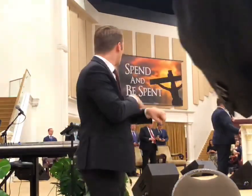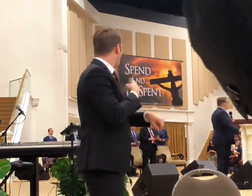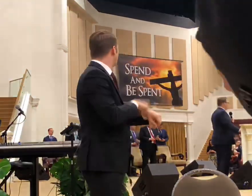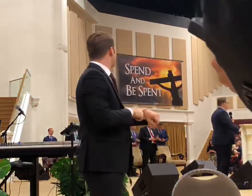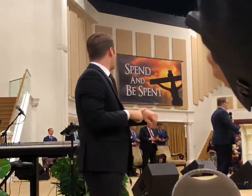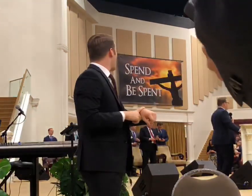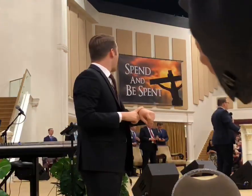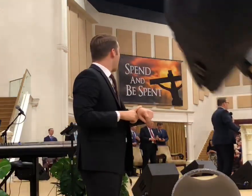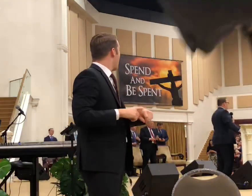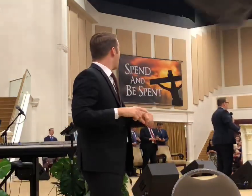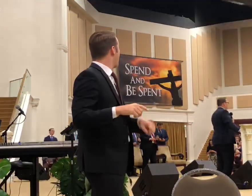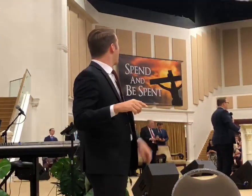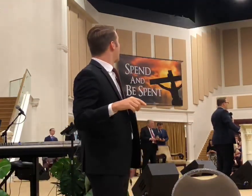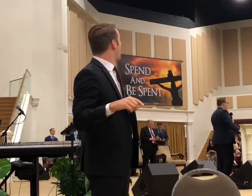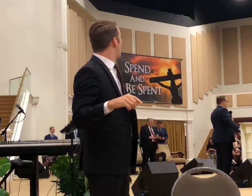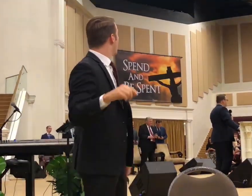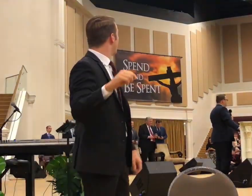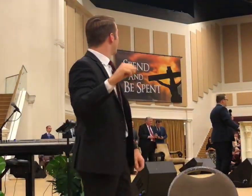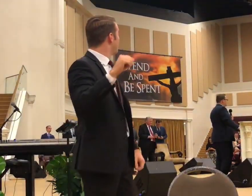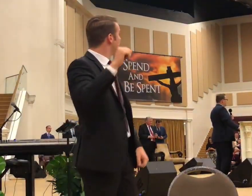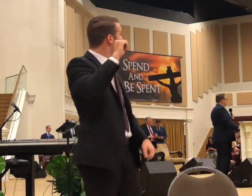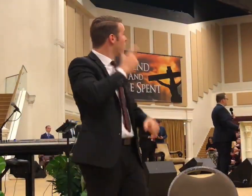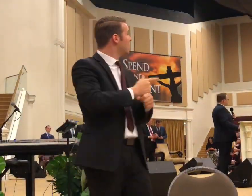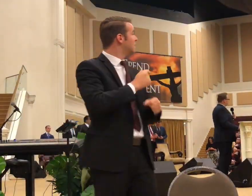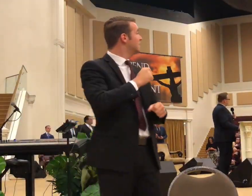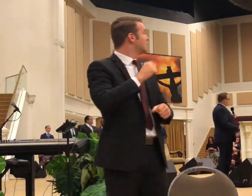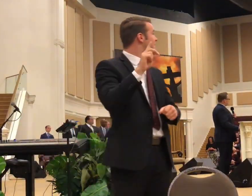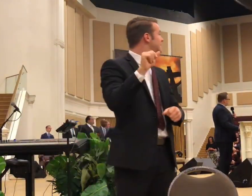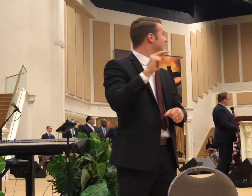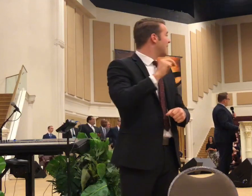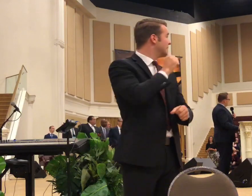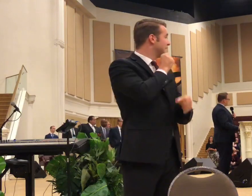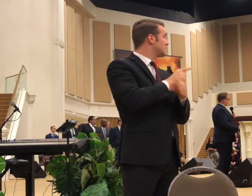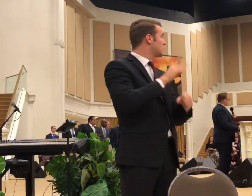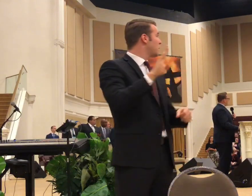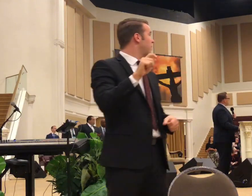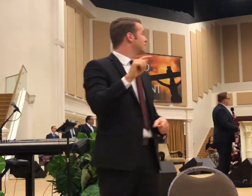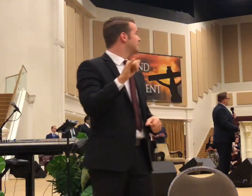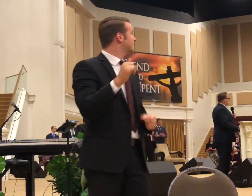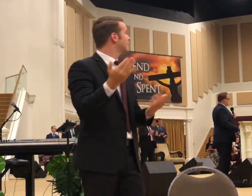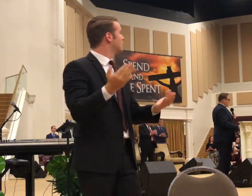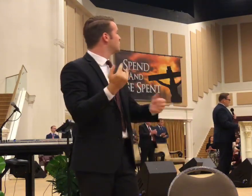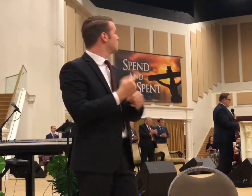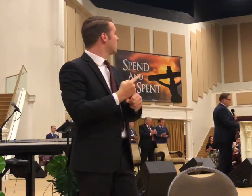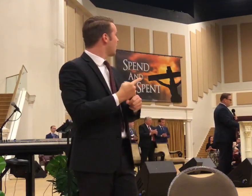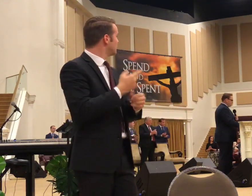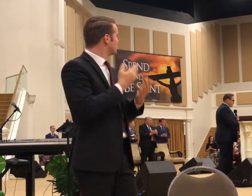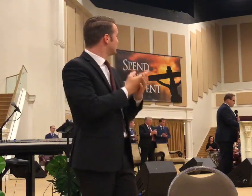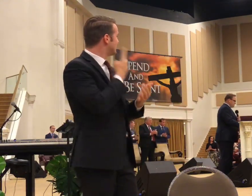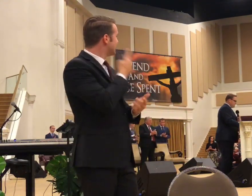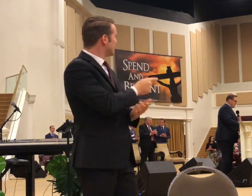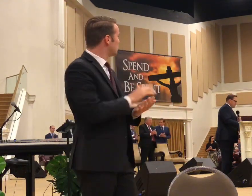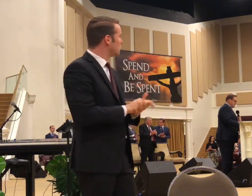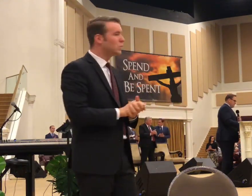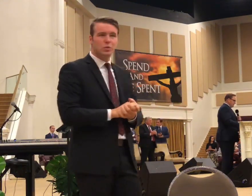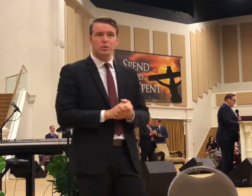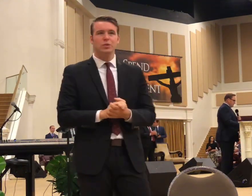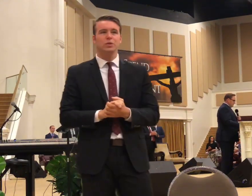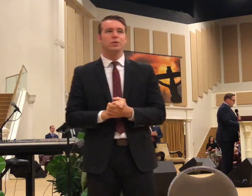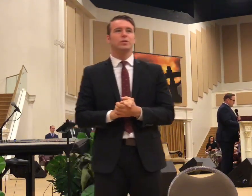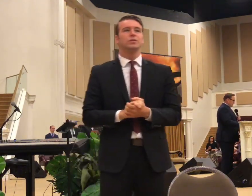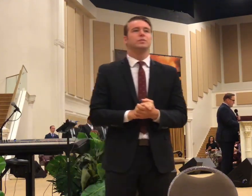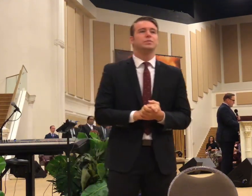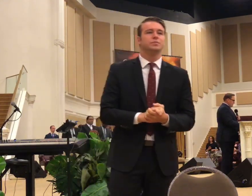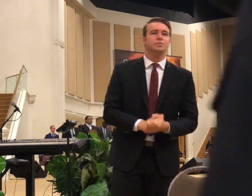time. And Brother Dan and Sister Betsy, good to see y'all. Give them a hand today. Amen.